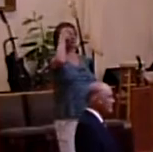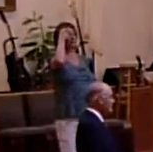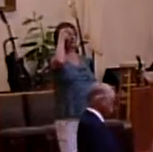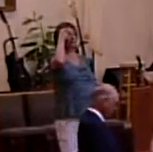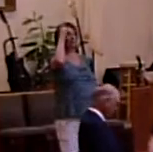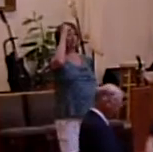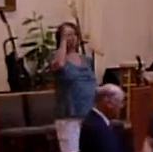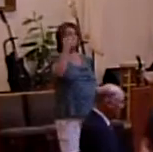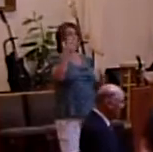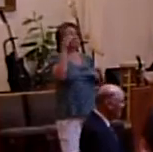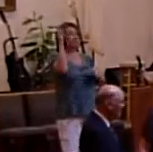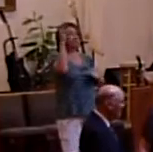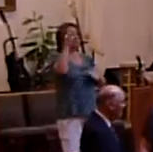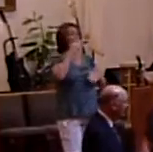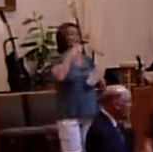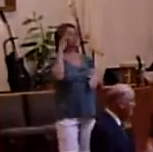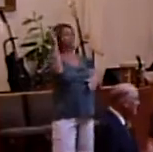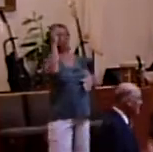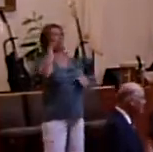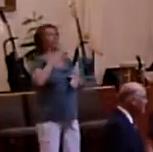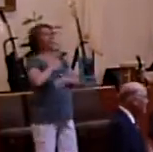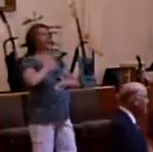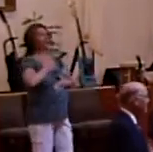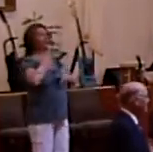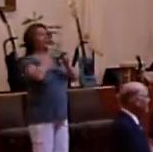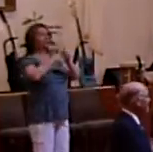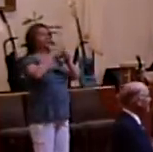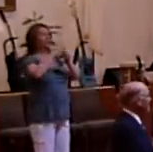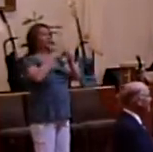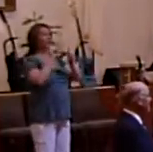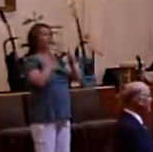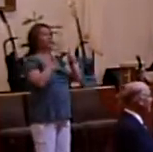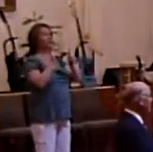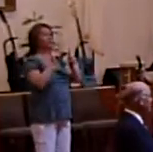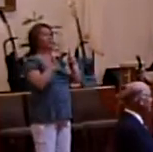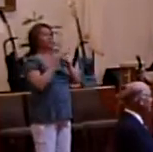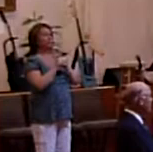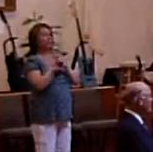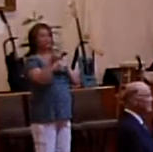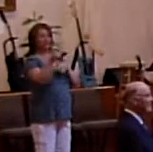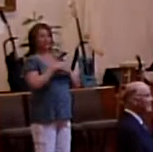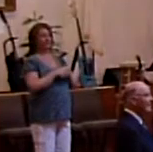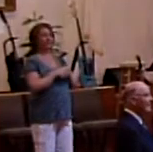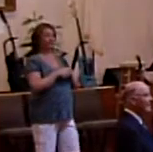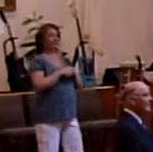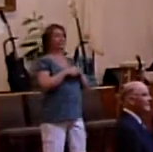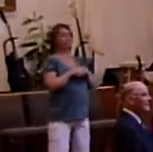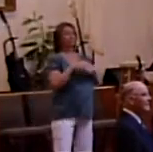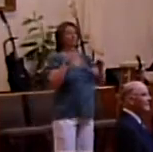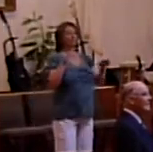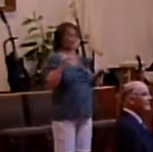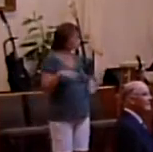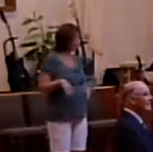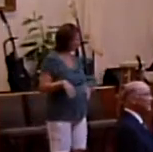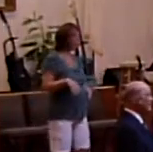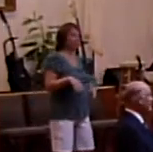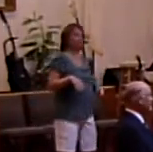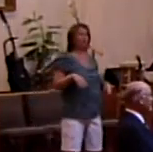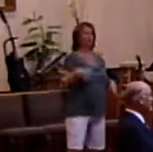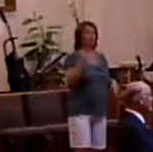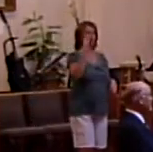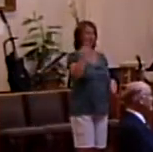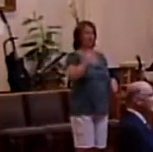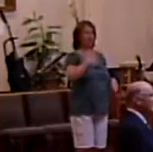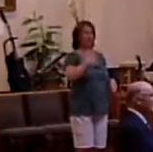This is Pastor Appreciation Month. Where is Miss? Miss is in, she's in with the kids' church.